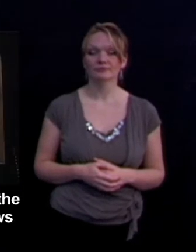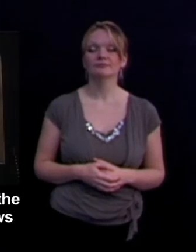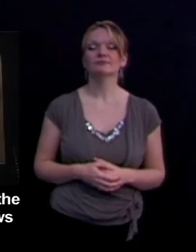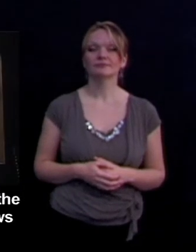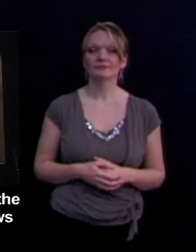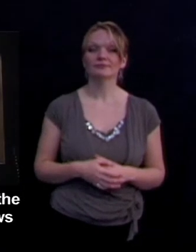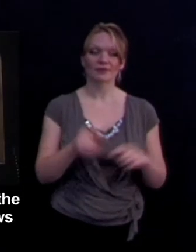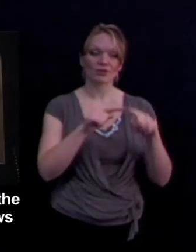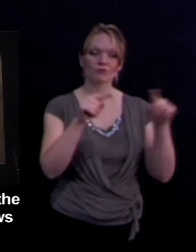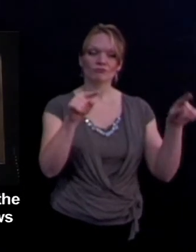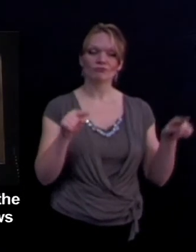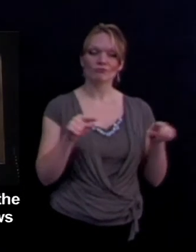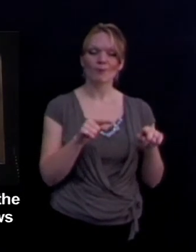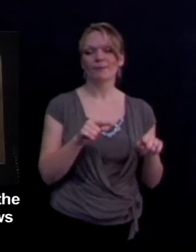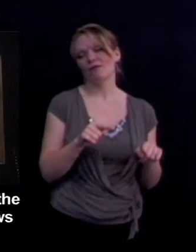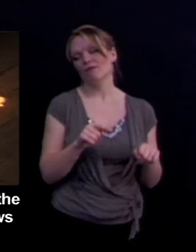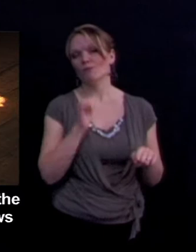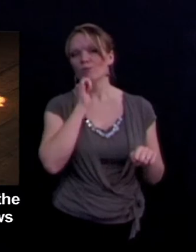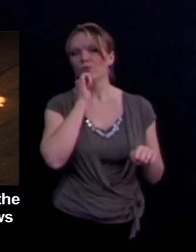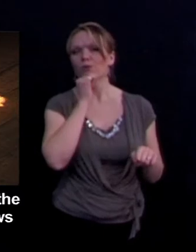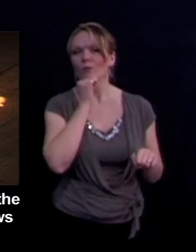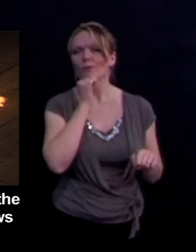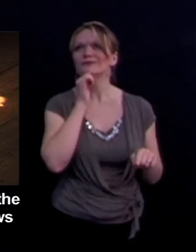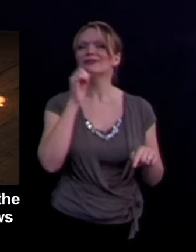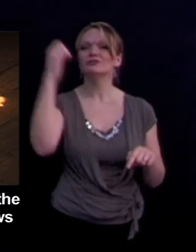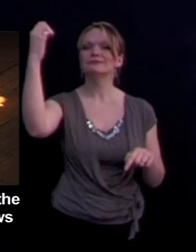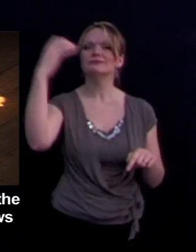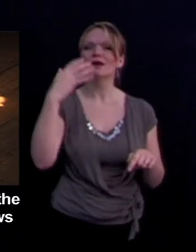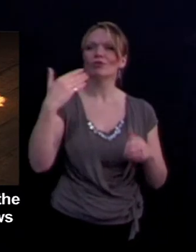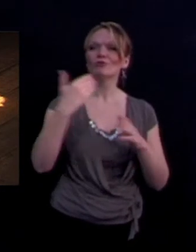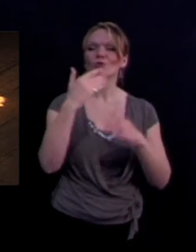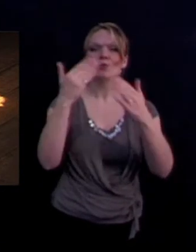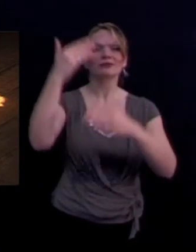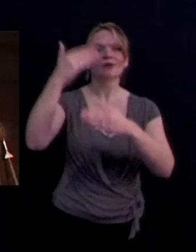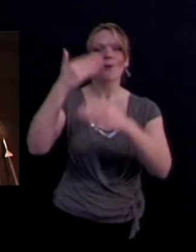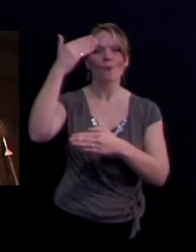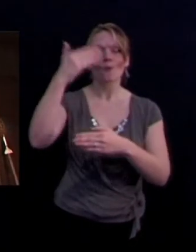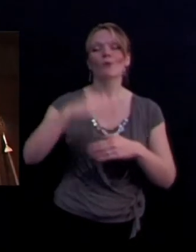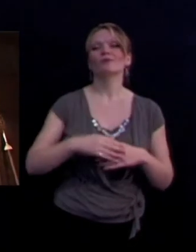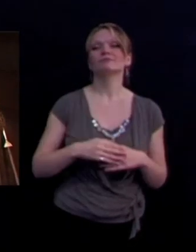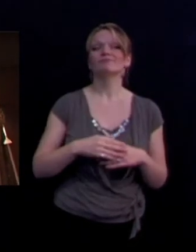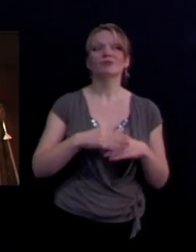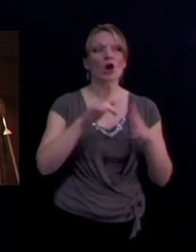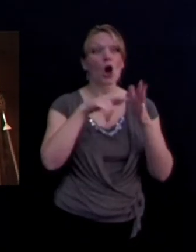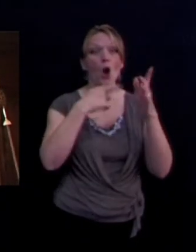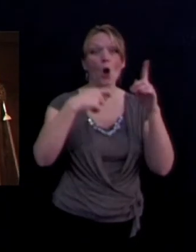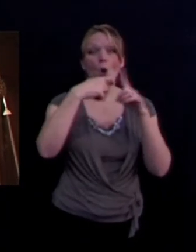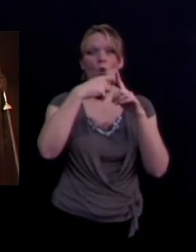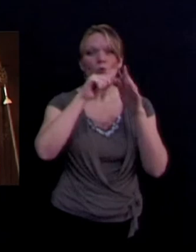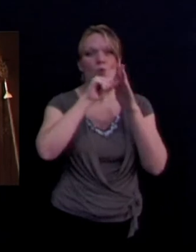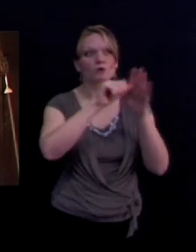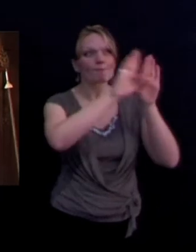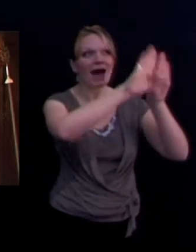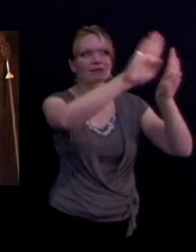The room is warm, especially when the sun streams in through the windows. Oak panelling makes the room even